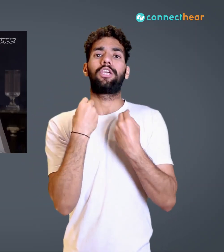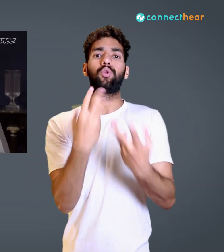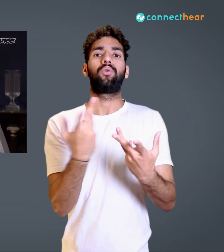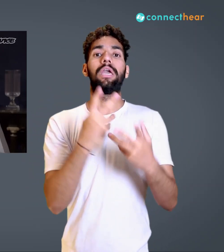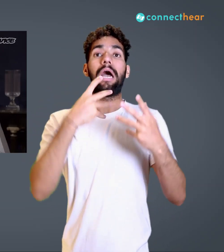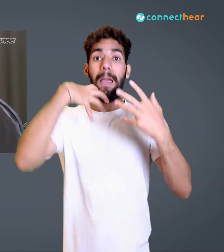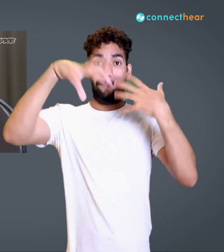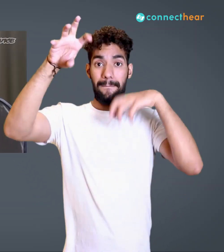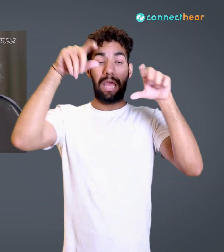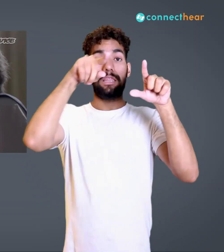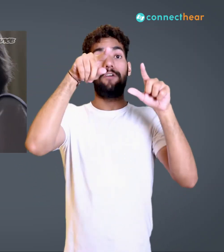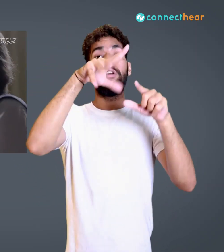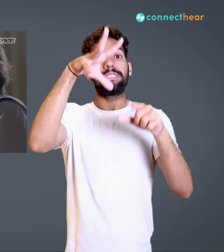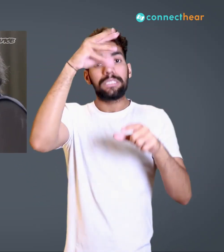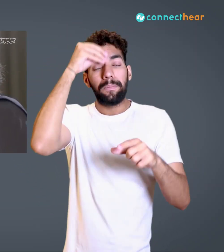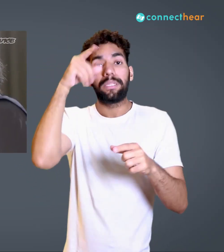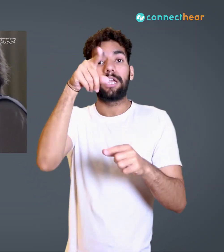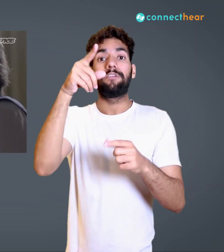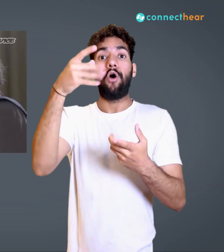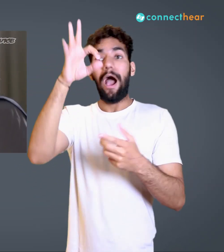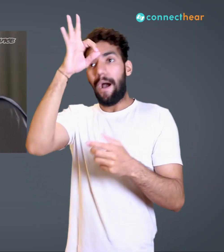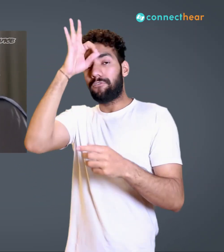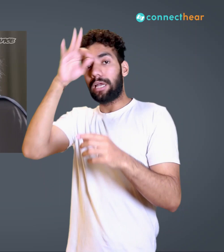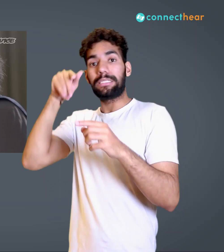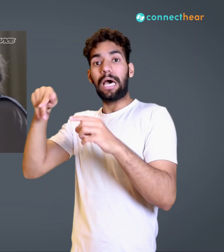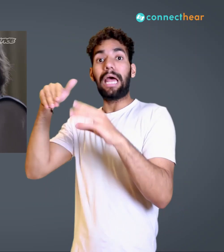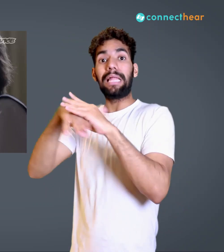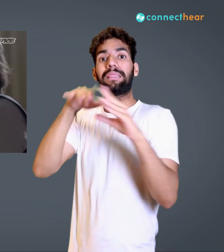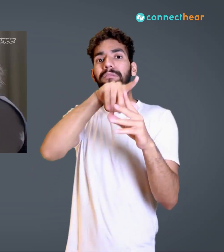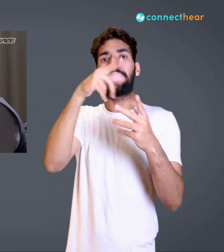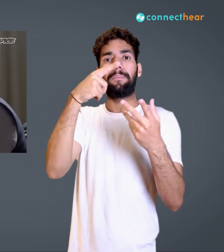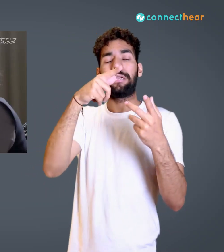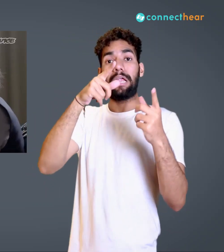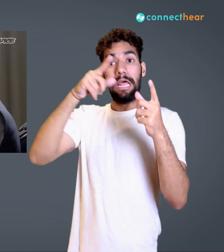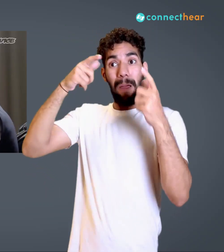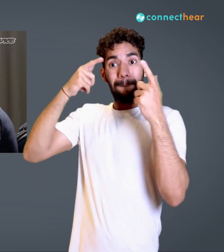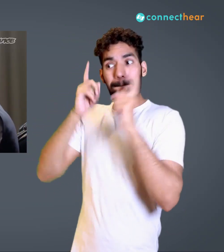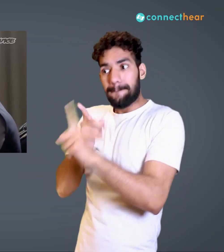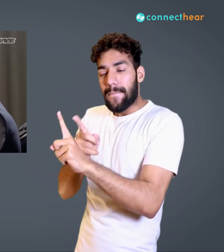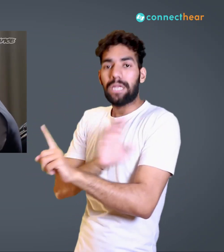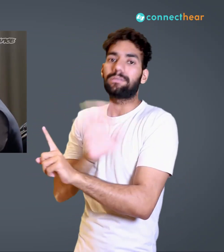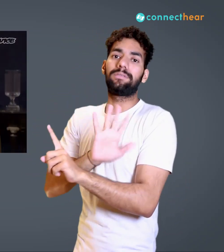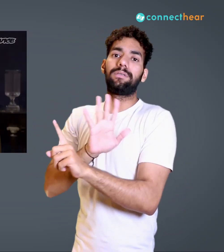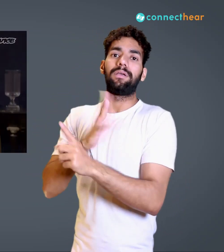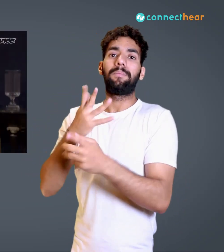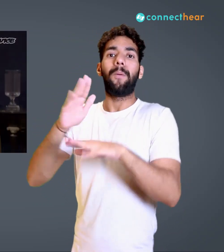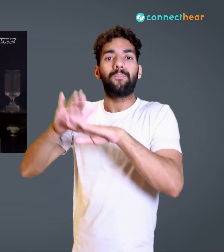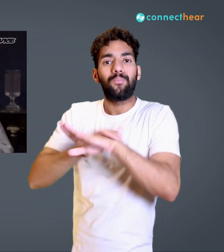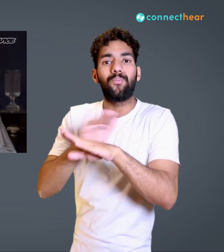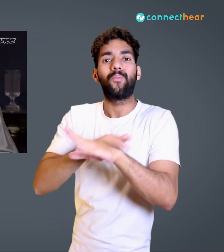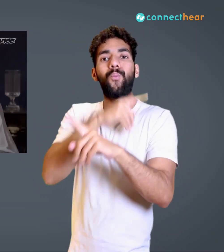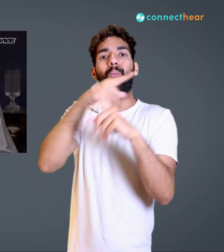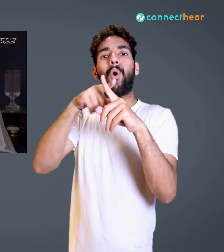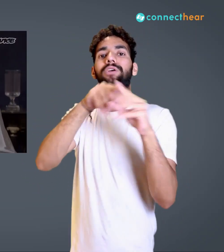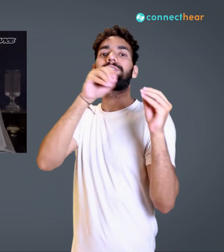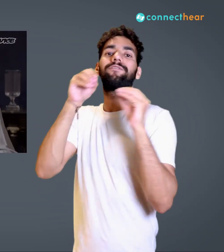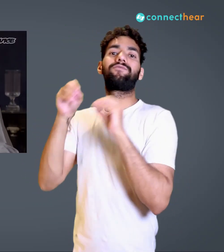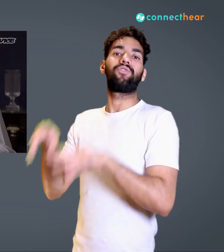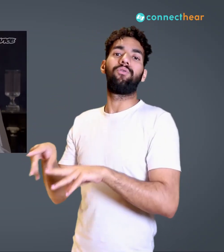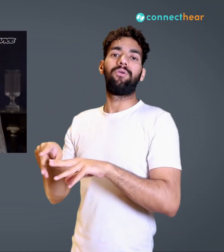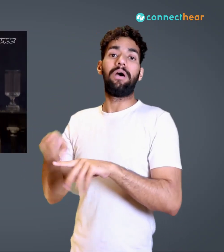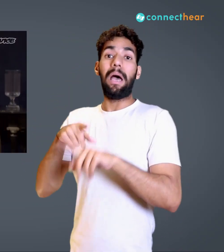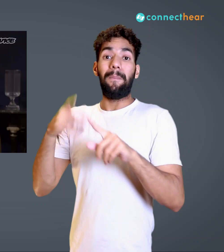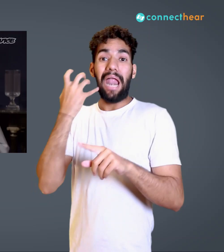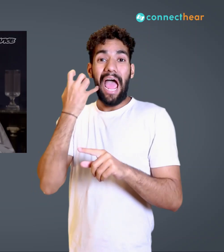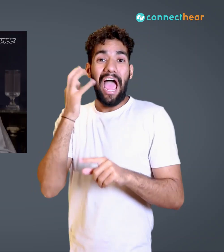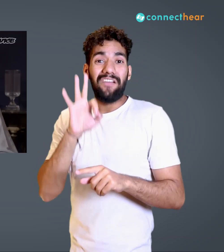into the mainstream. Because the more you mainstream them, the more influence you would have in enforcing human rights. But